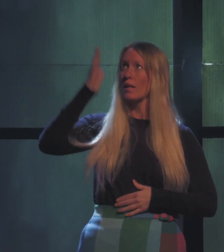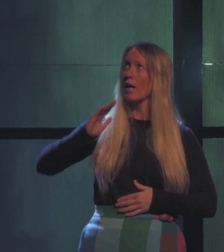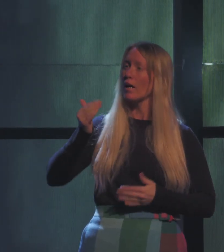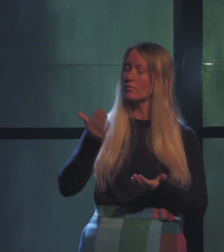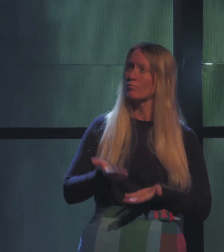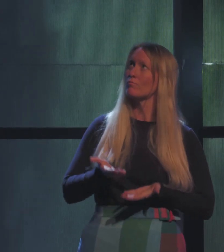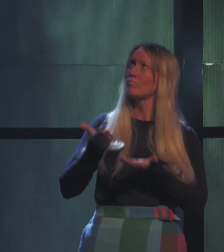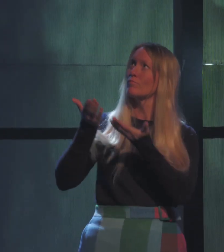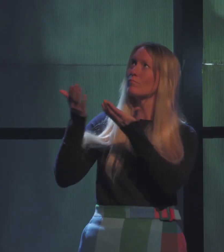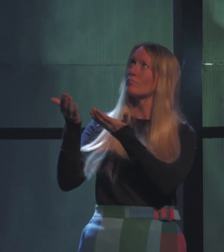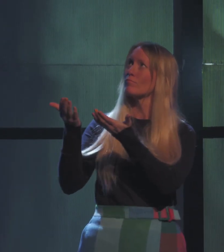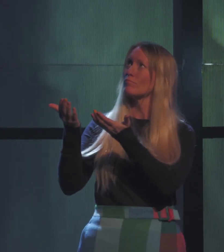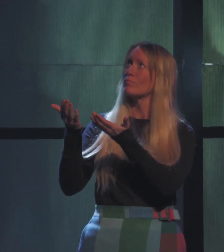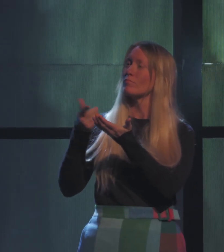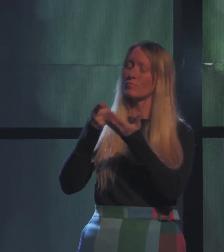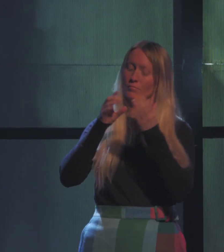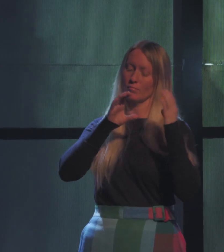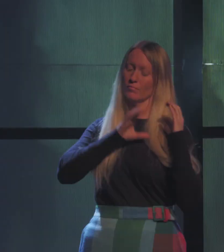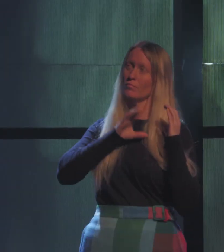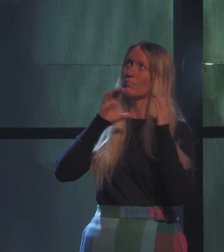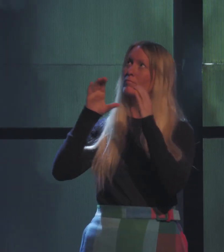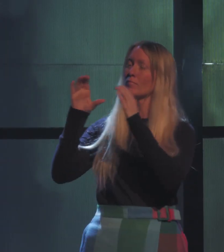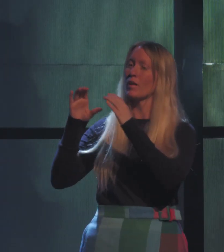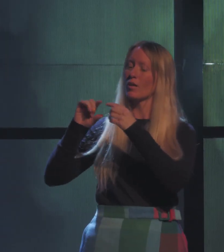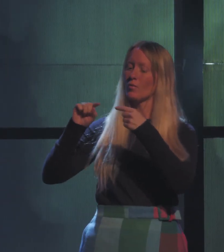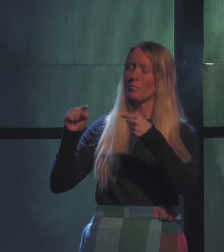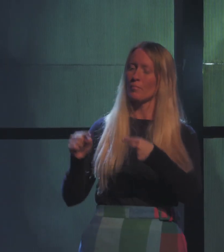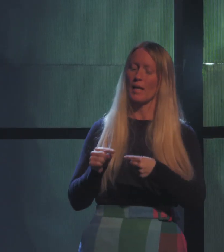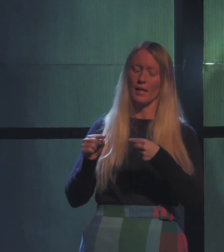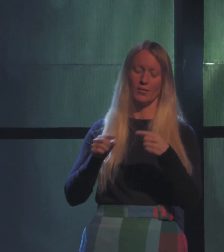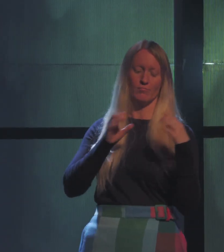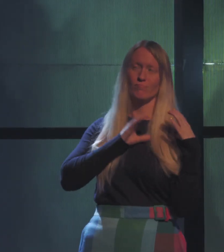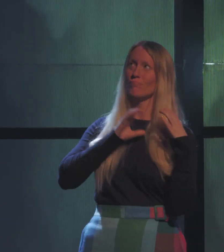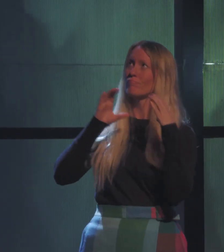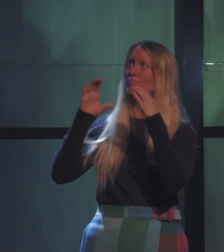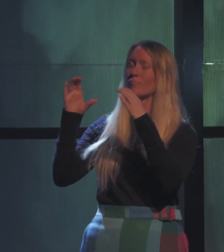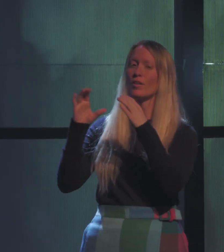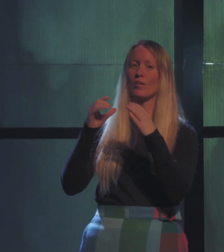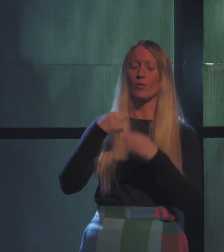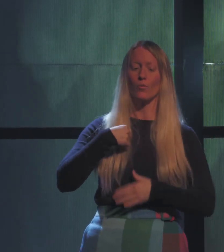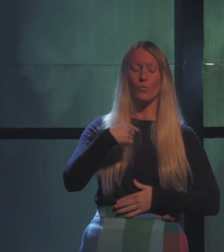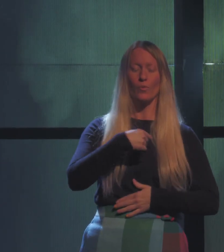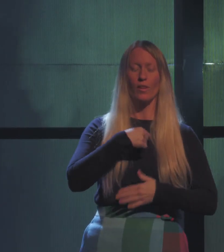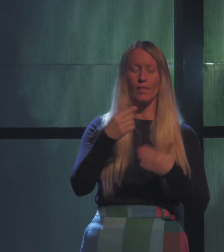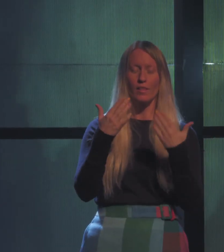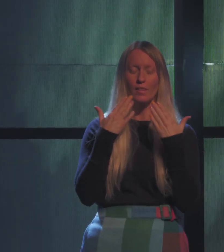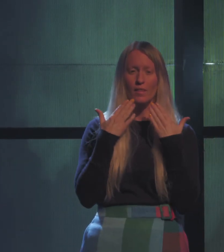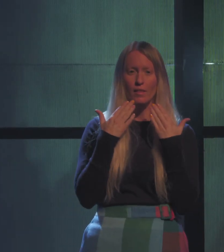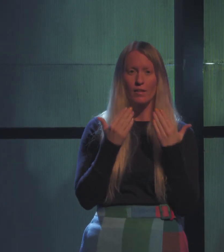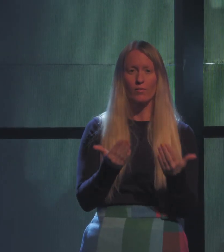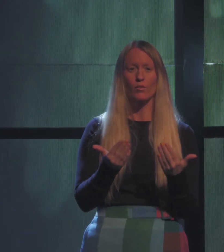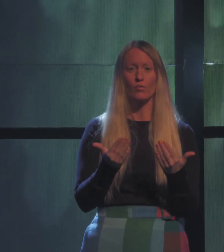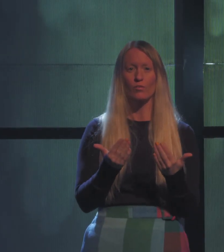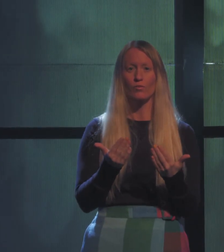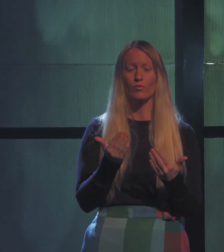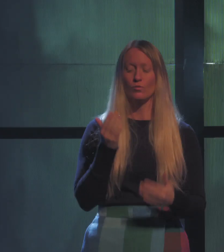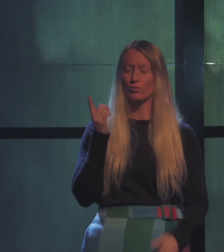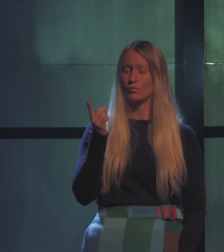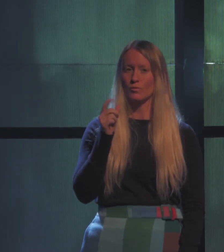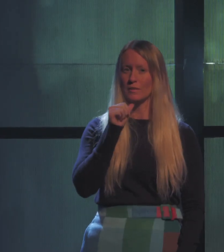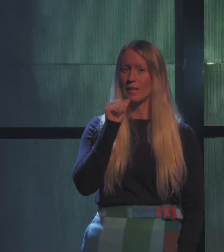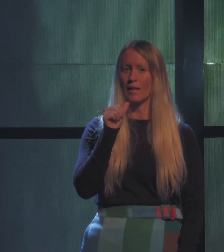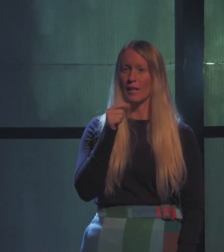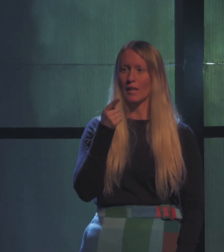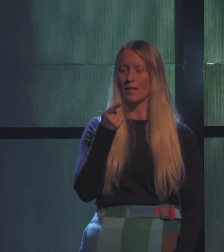our burdens. We are so thankful. We are so thankful that you do not turn